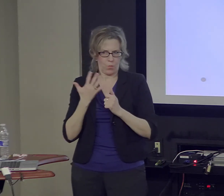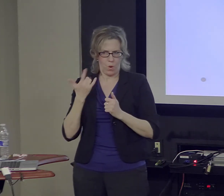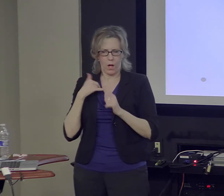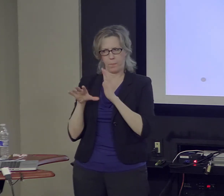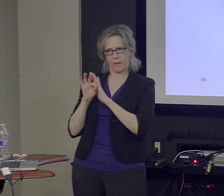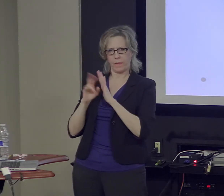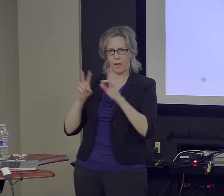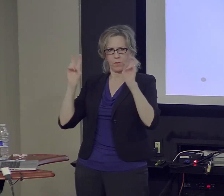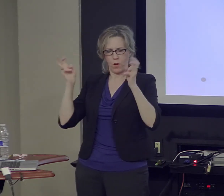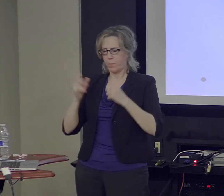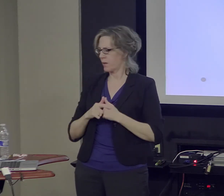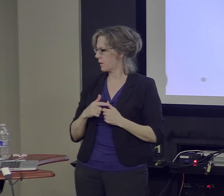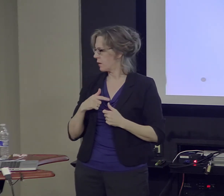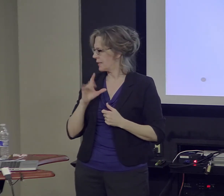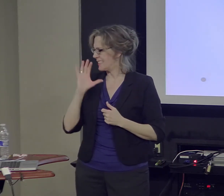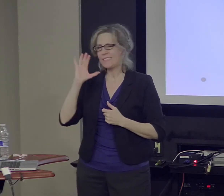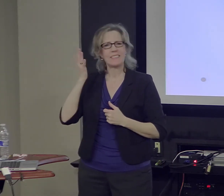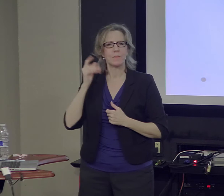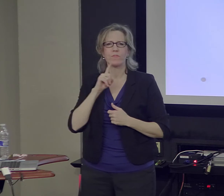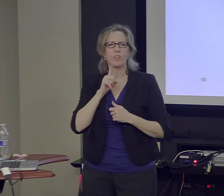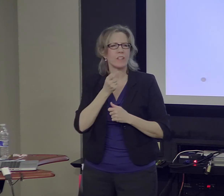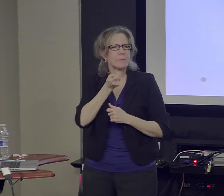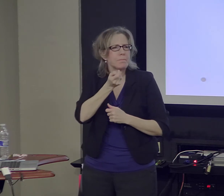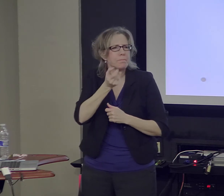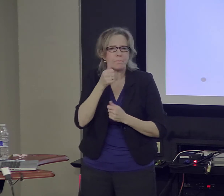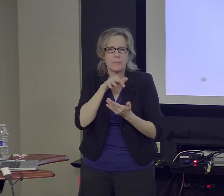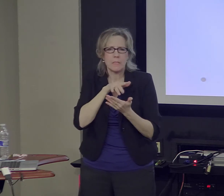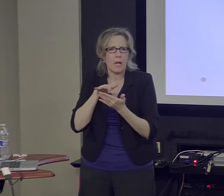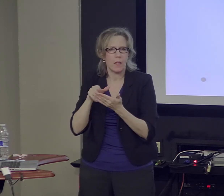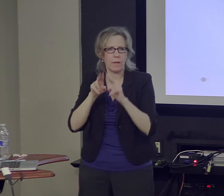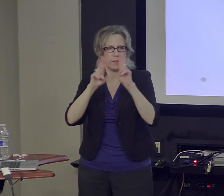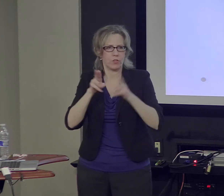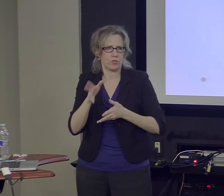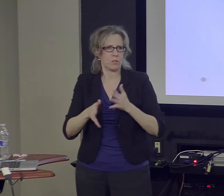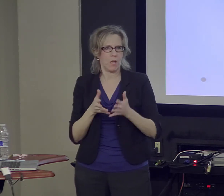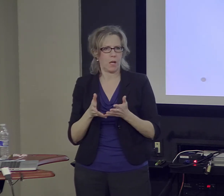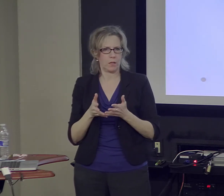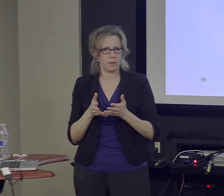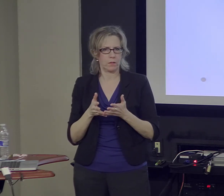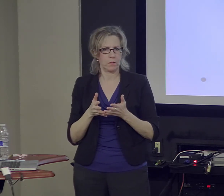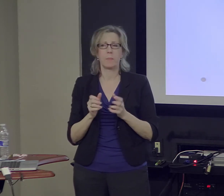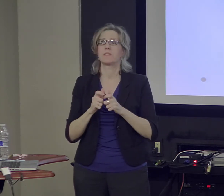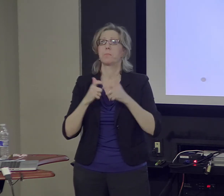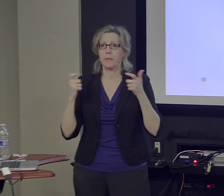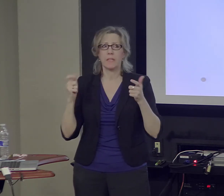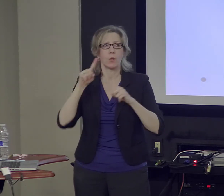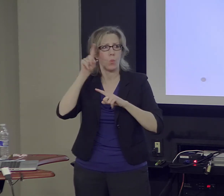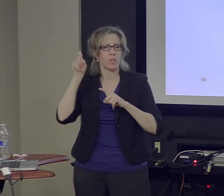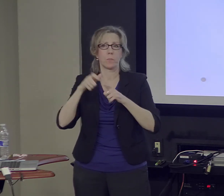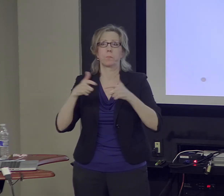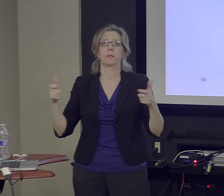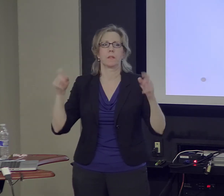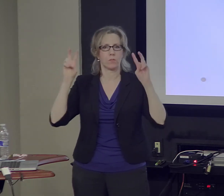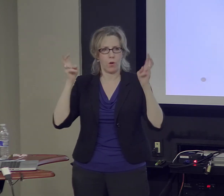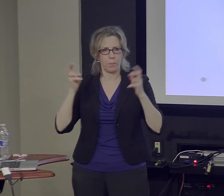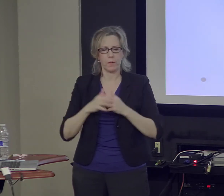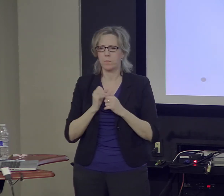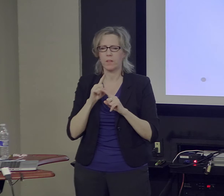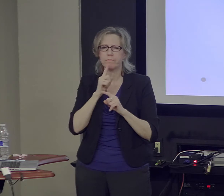So some of the problems that we're discovering is that there's limited study of international sign. There